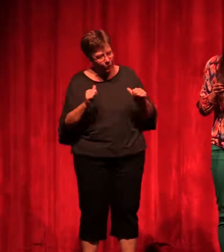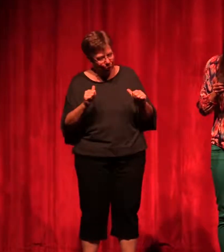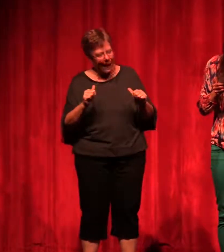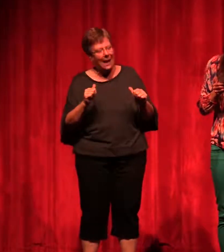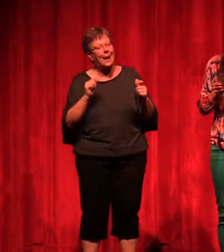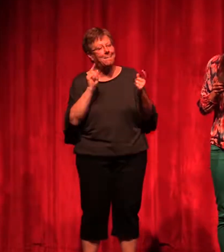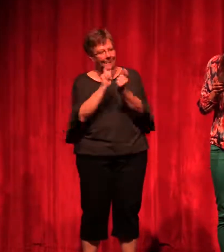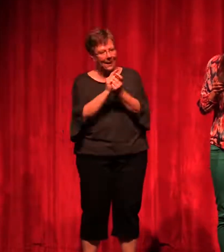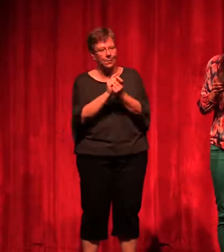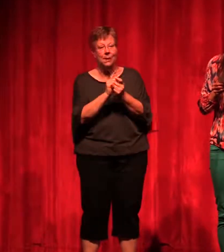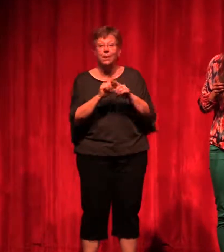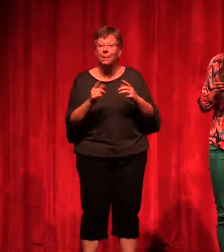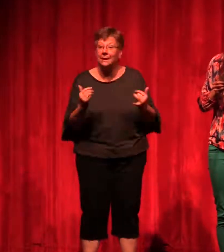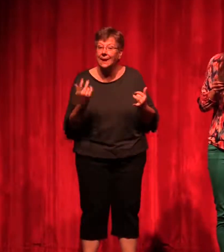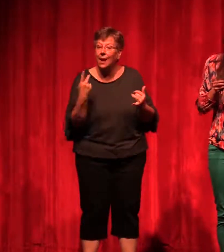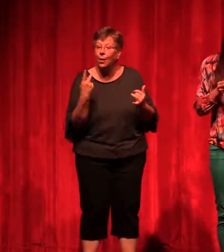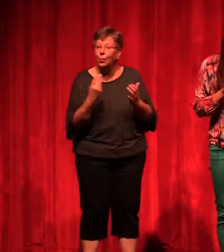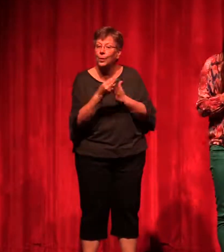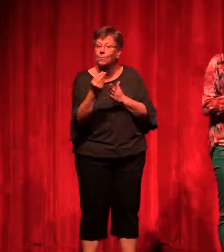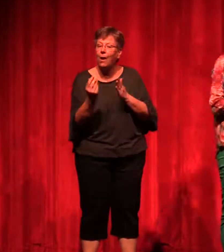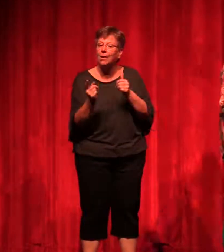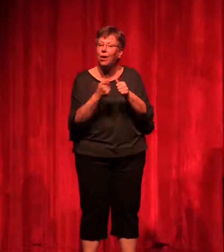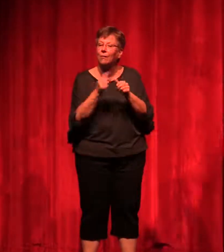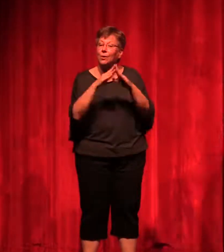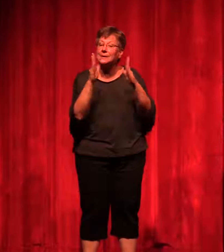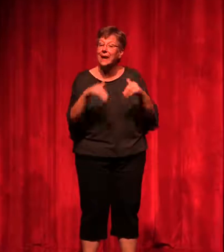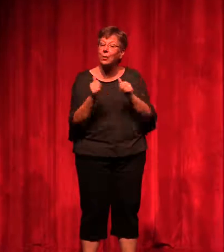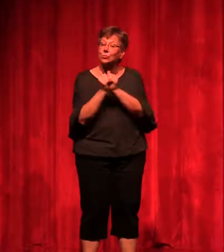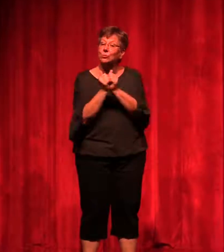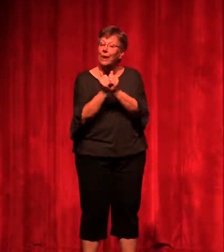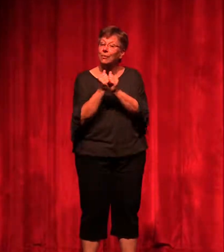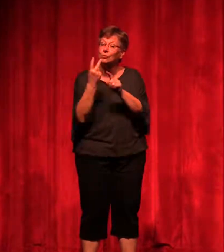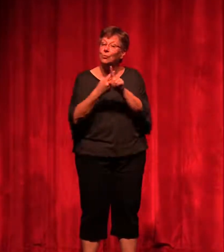bought our first house together 2 months ago.